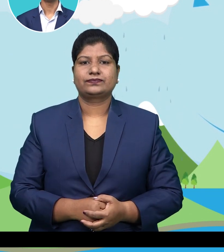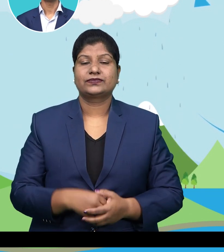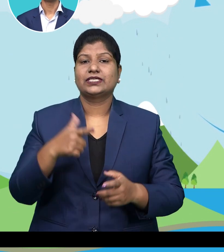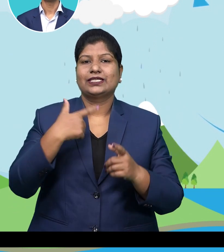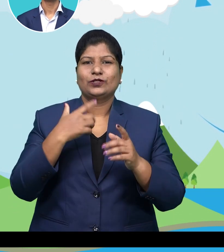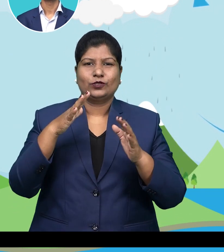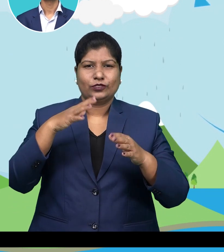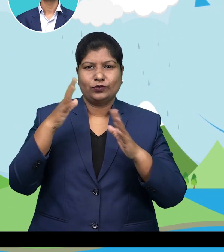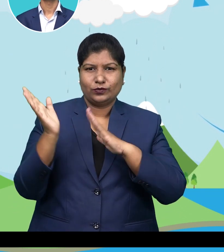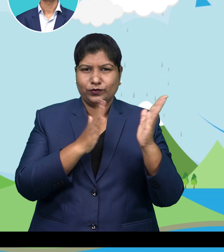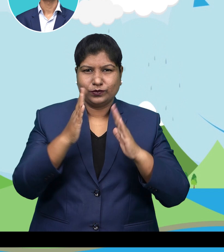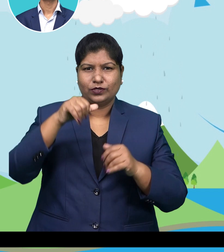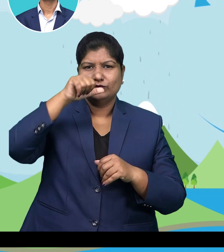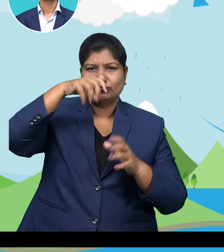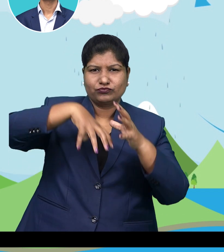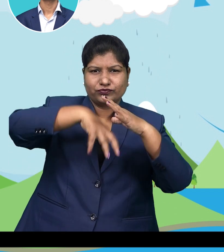humidity,